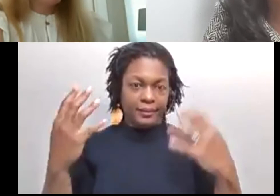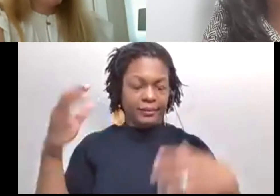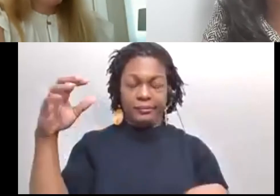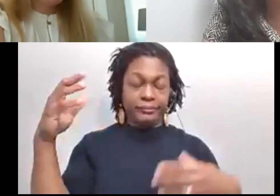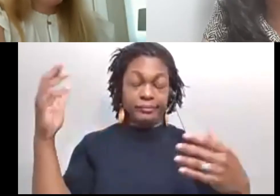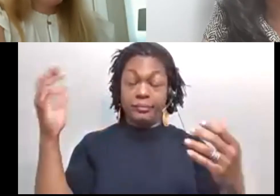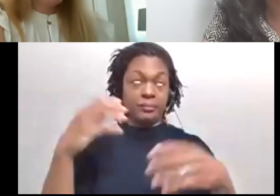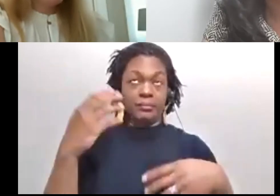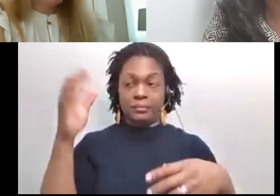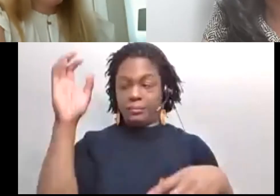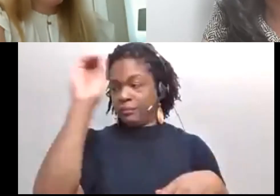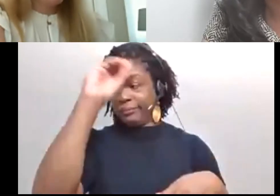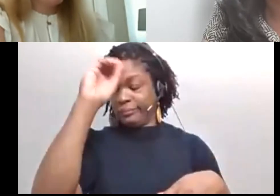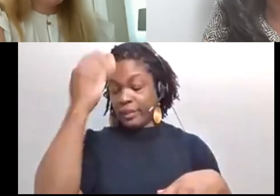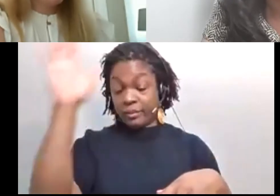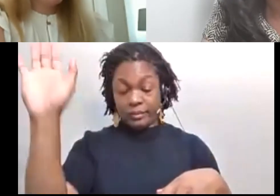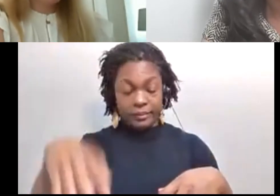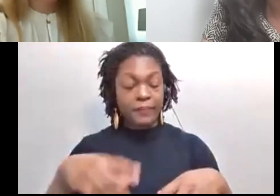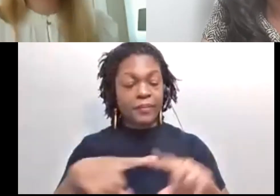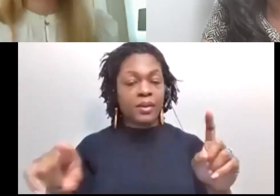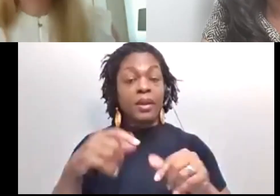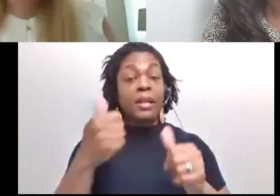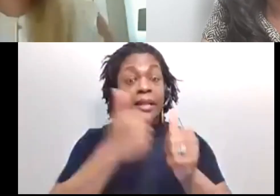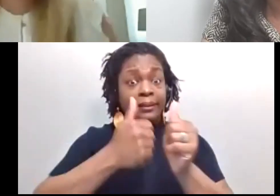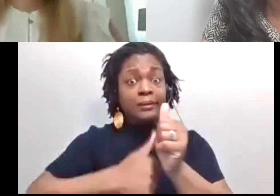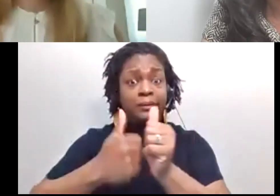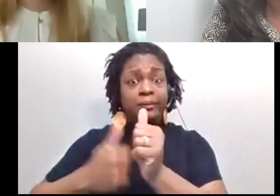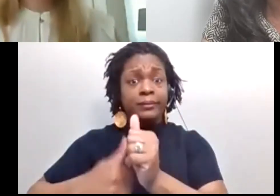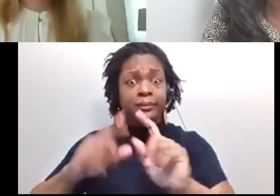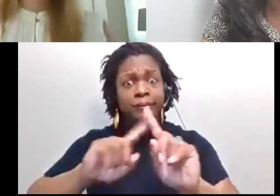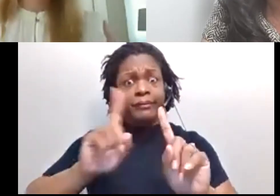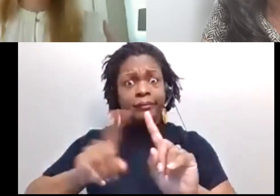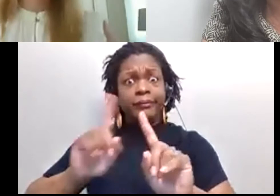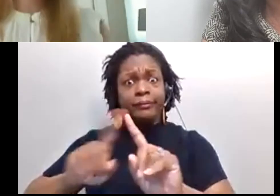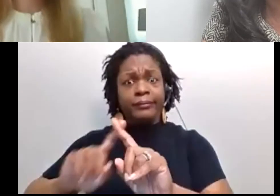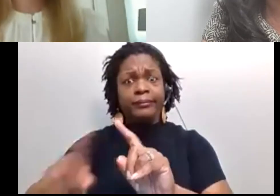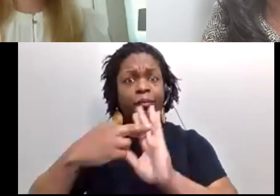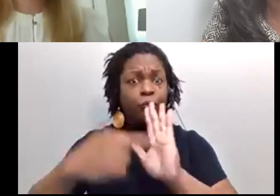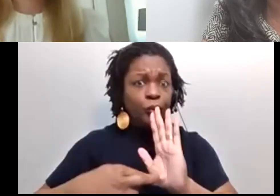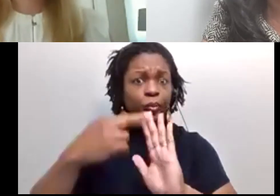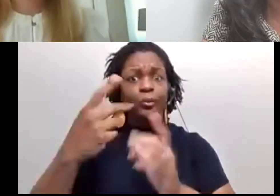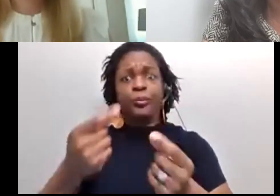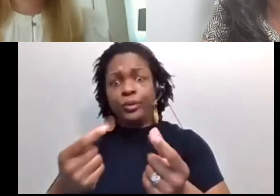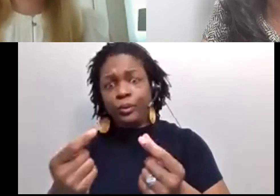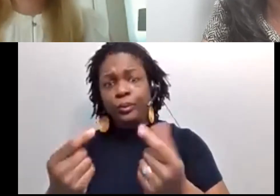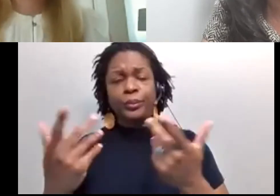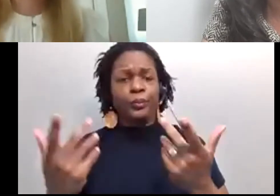every one is done differently in terms of rules.